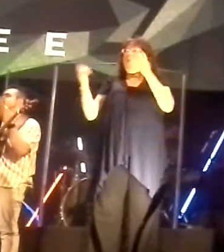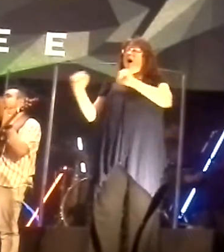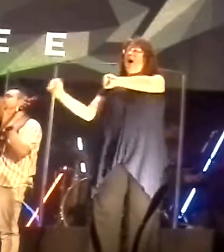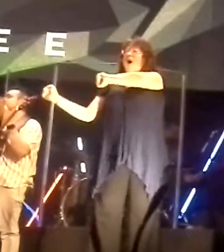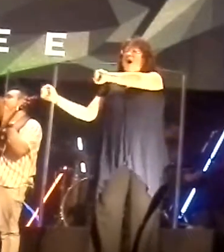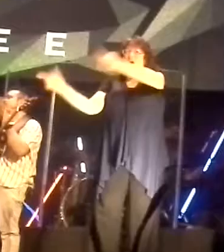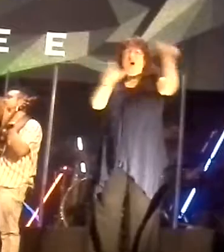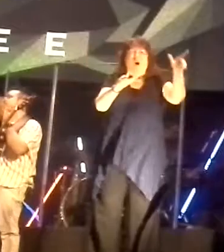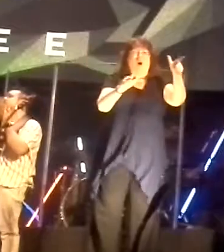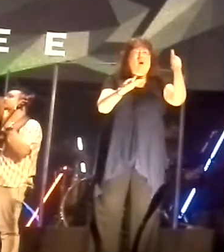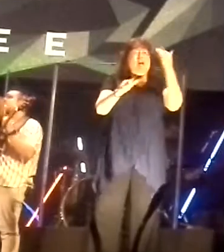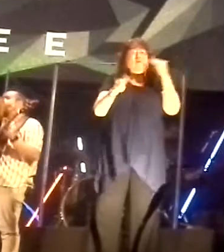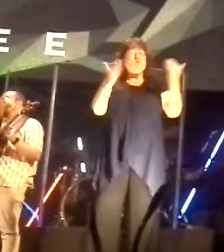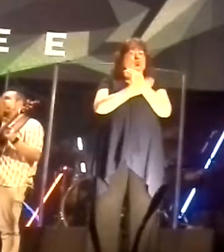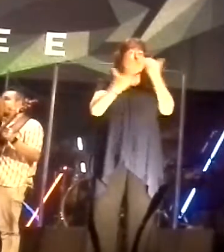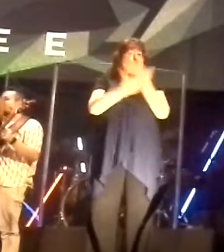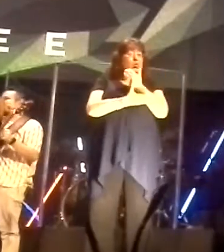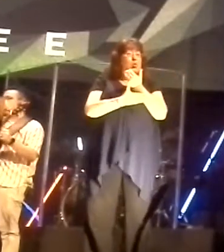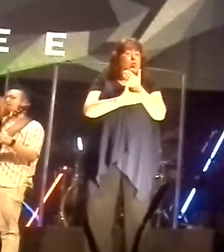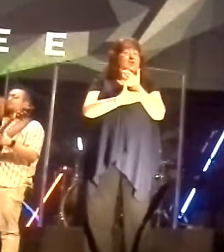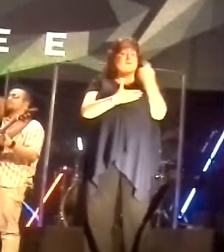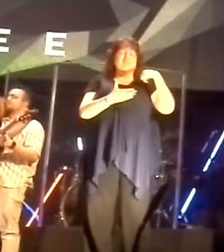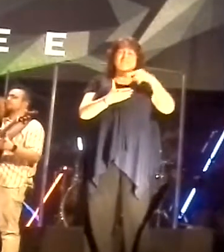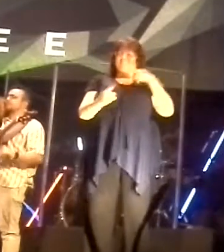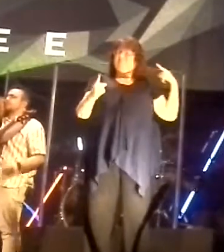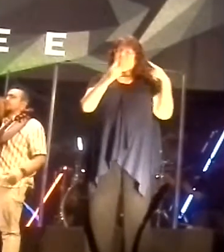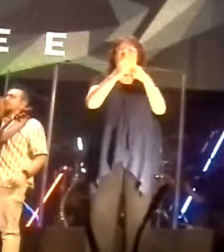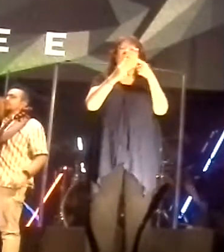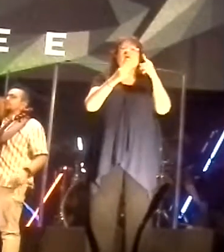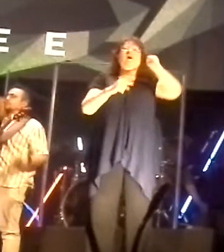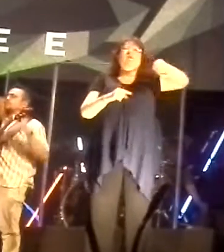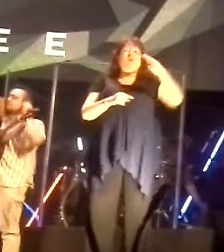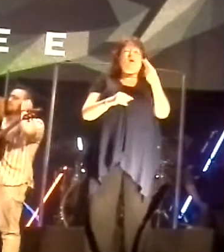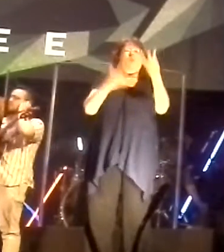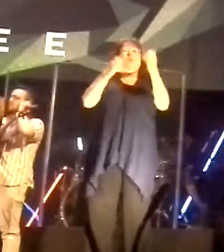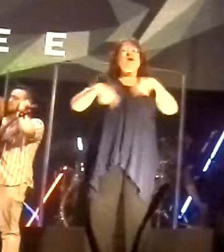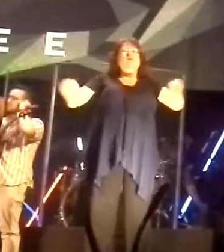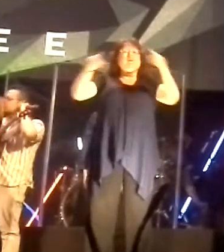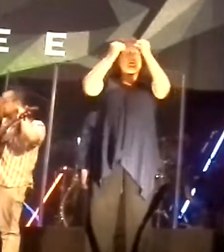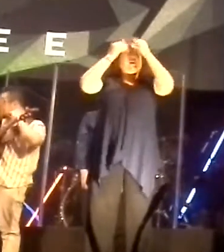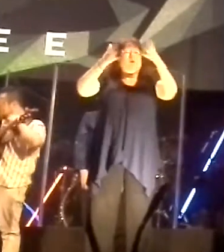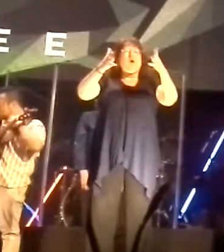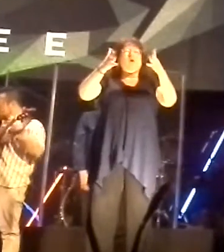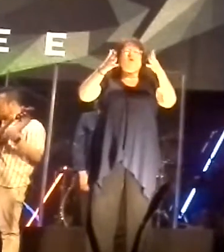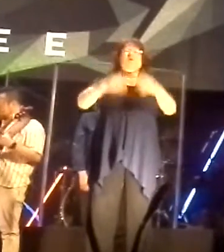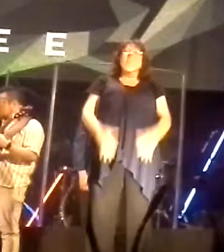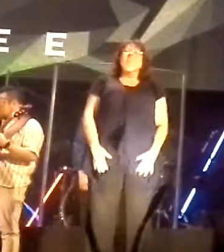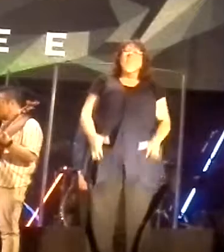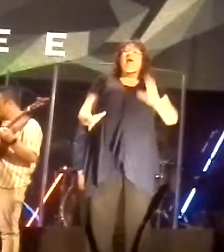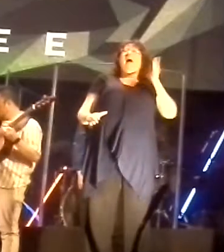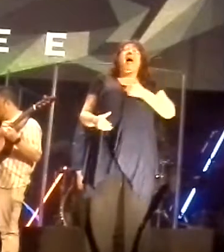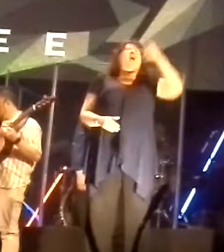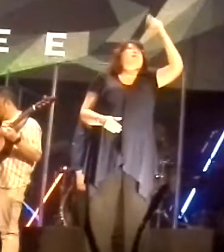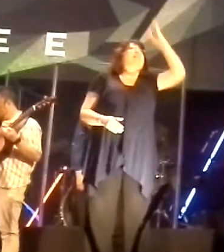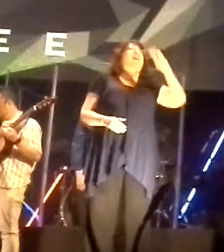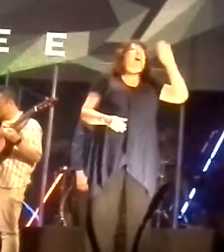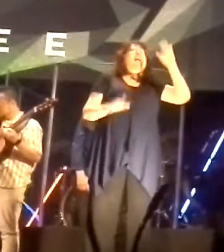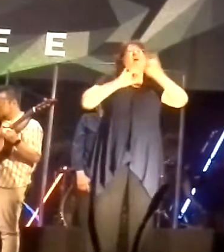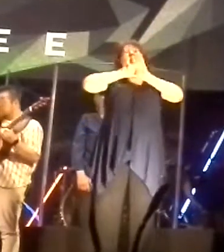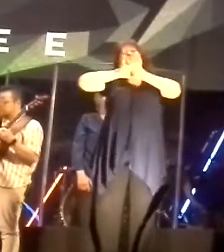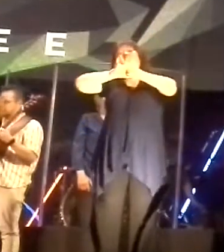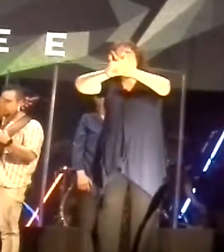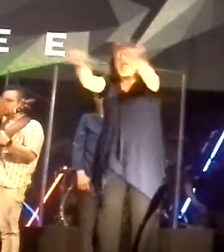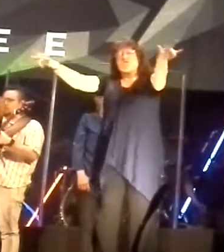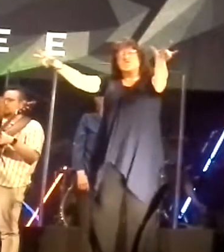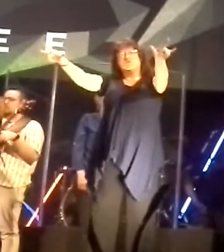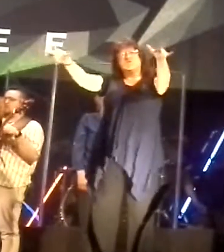Every single person knows you're new here today. This is what we are all about. We want you to know how much our God loves